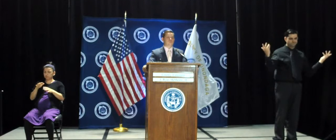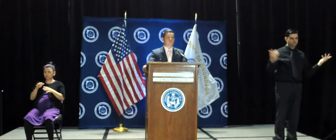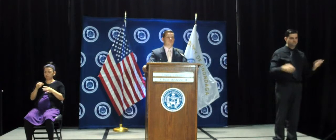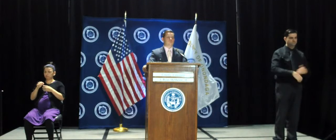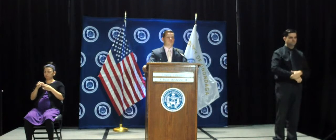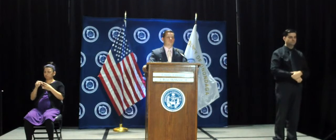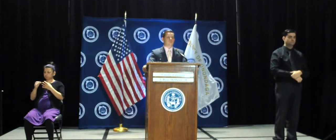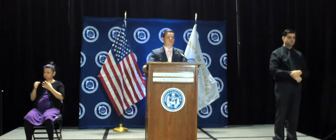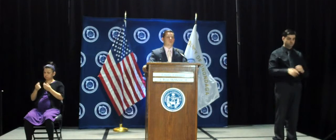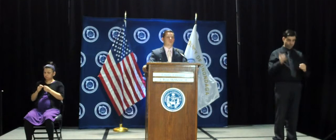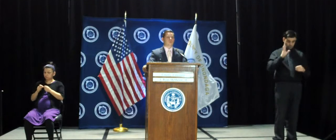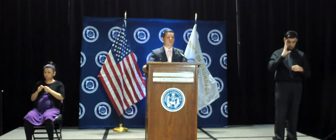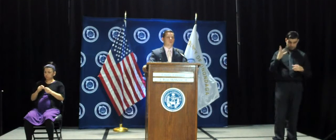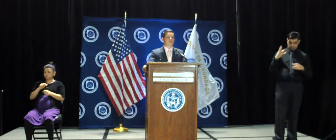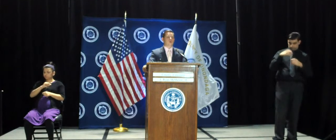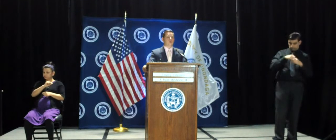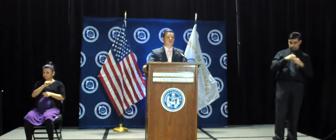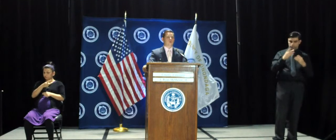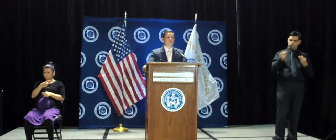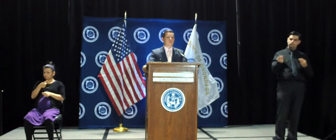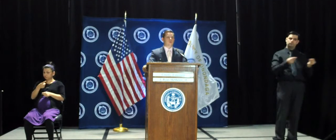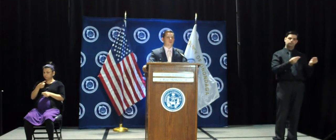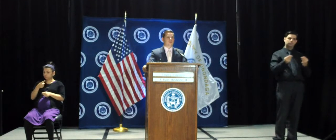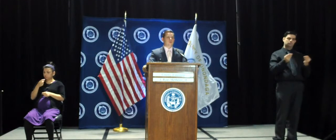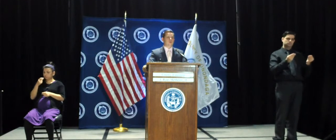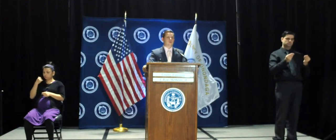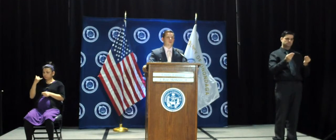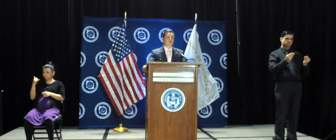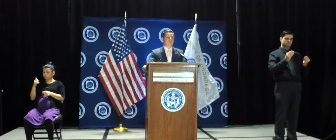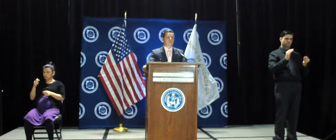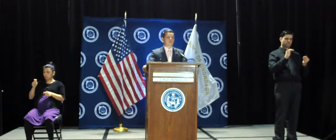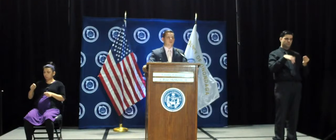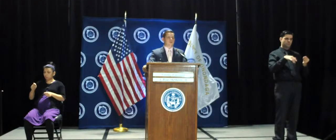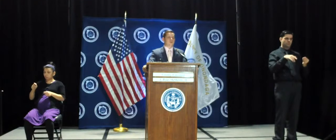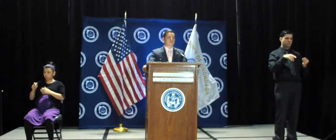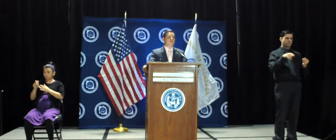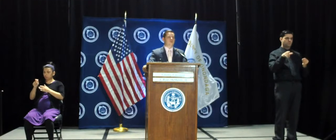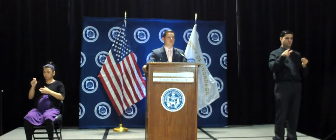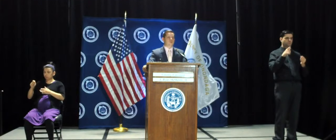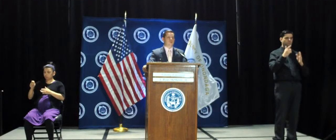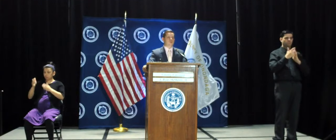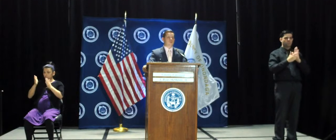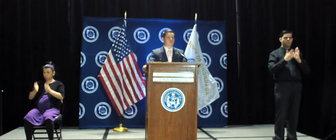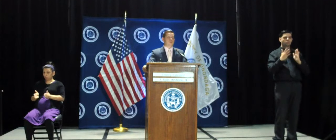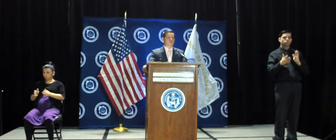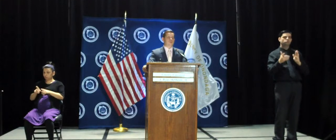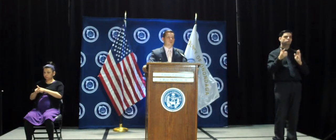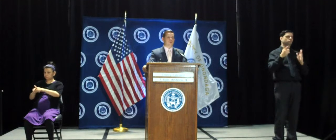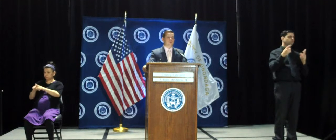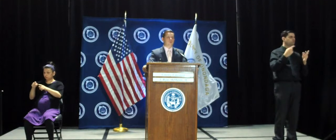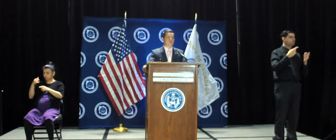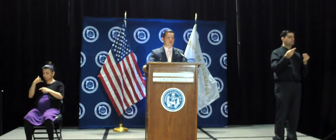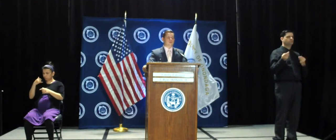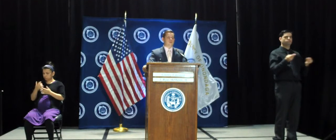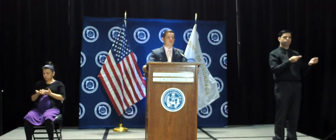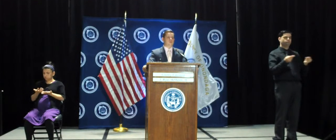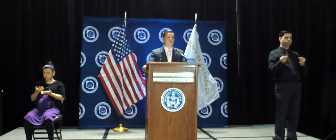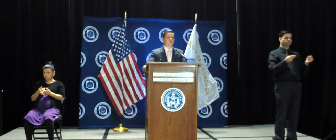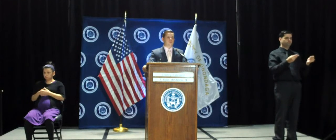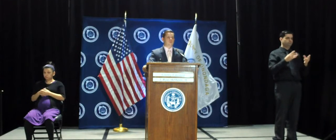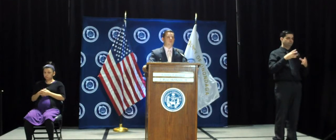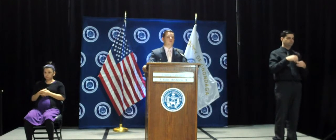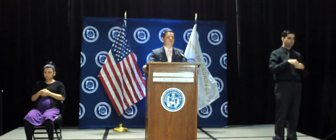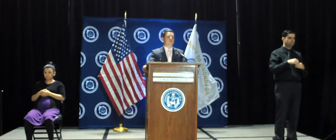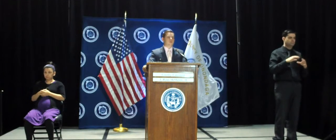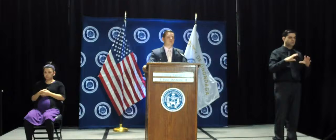your attorney? Who was creating this negotiated deal in that space? Yeah. Did the mediator